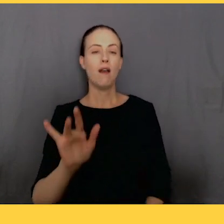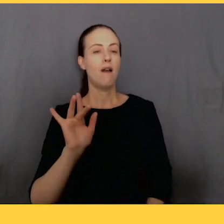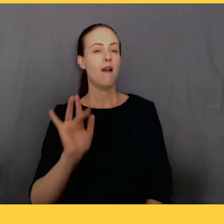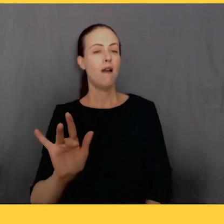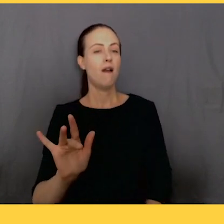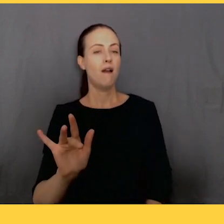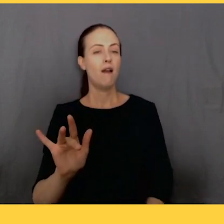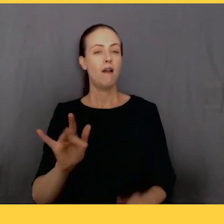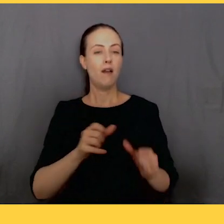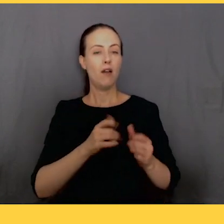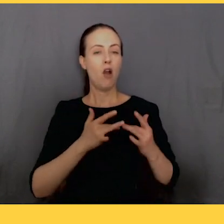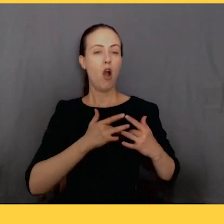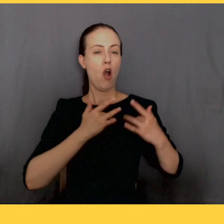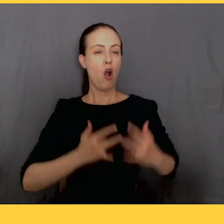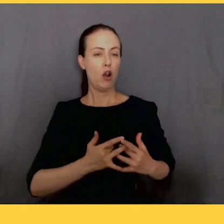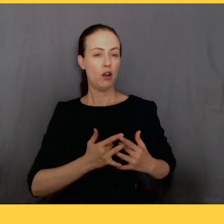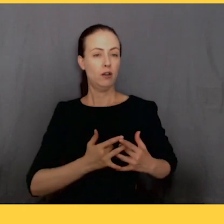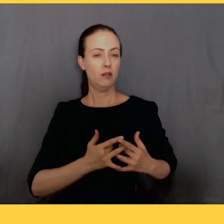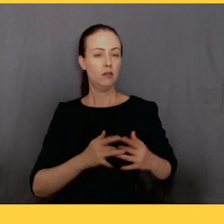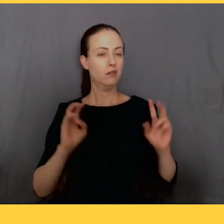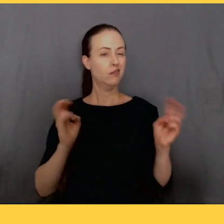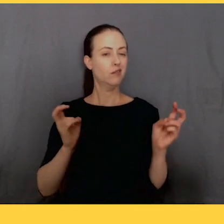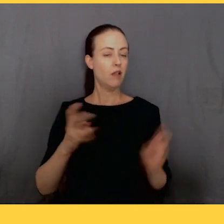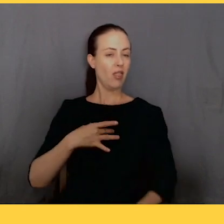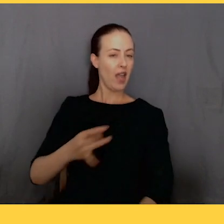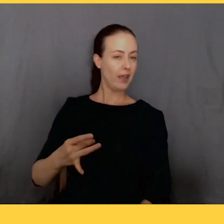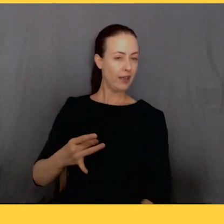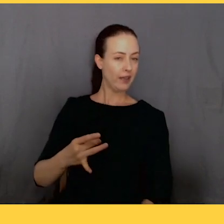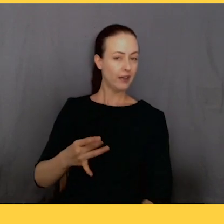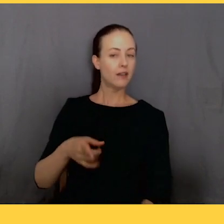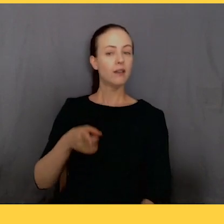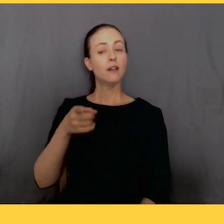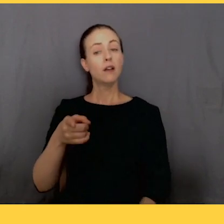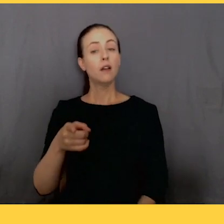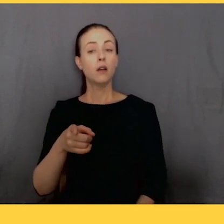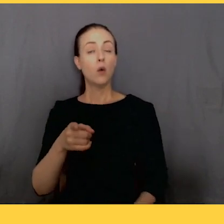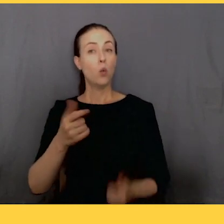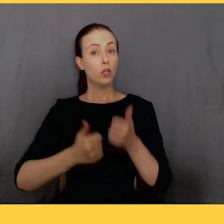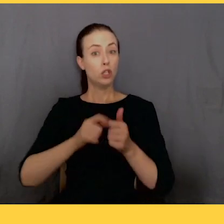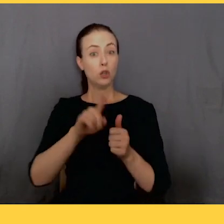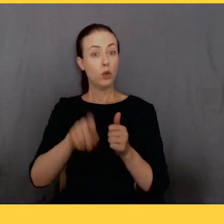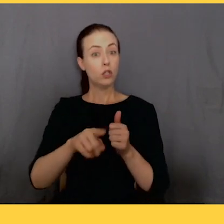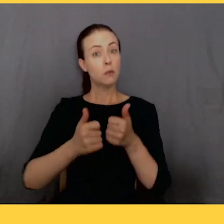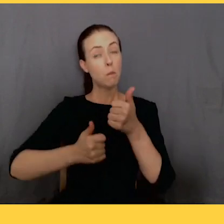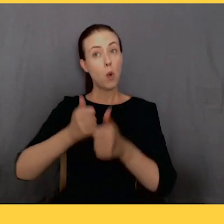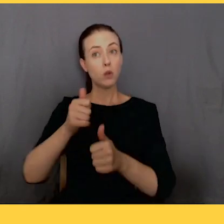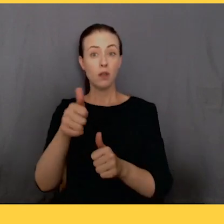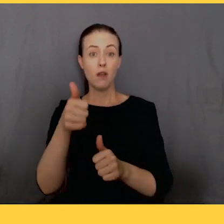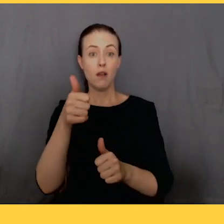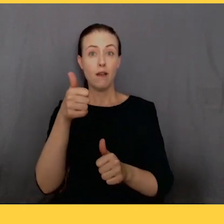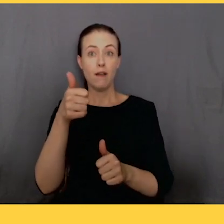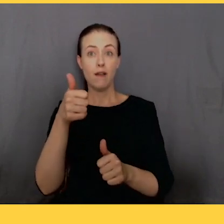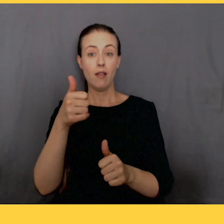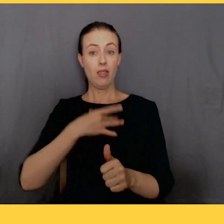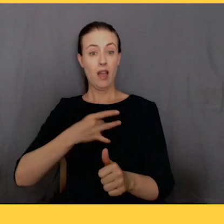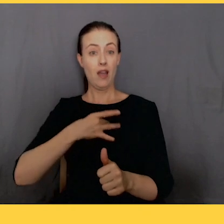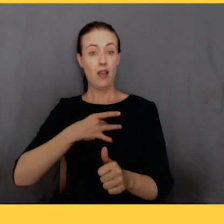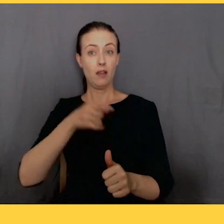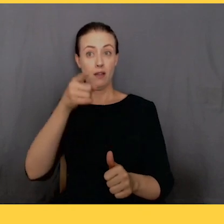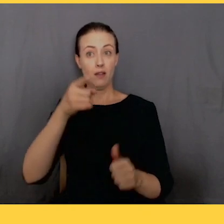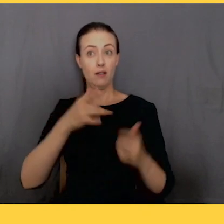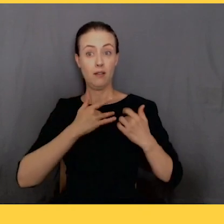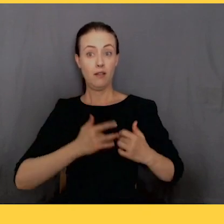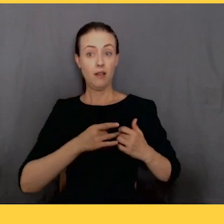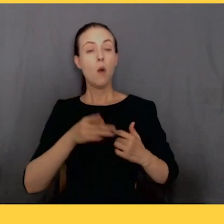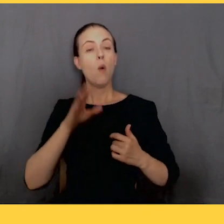question to like it. We will address the questions that receive the most likes first and go down from there. We ask that